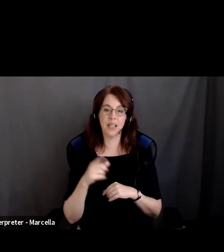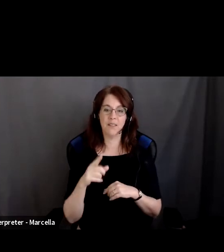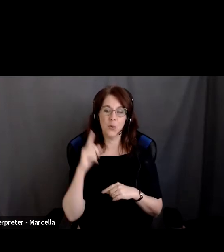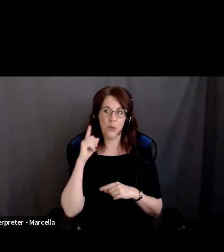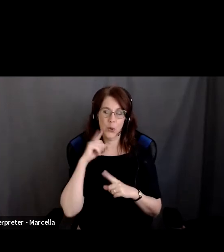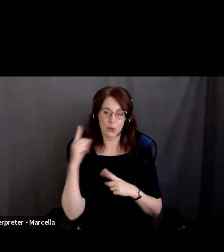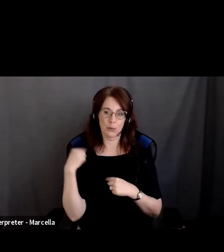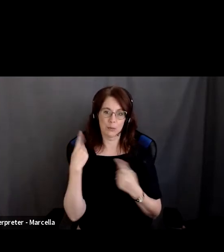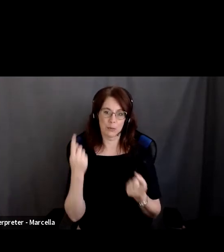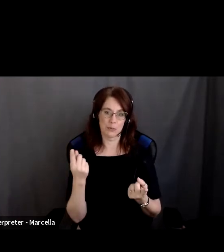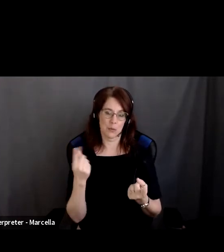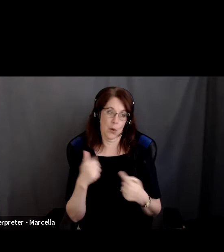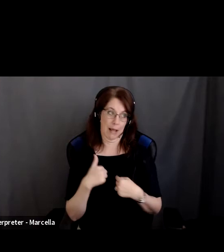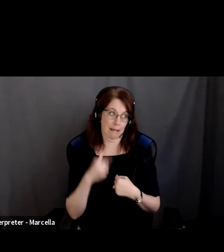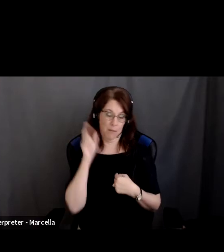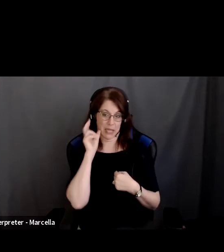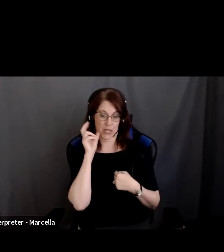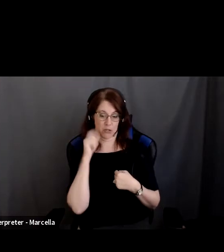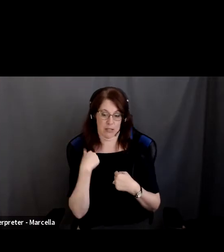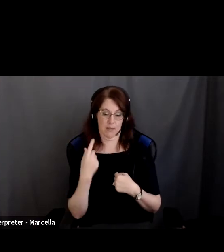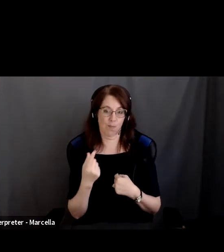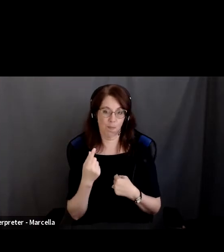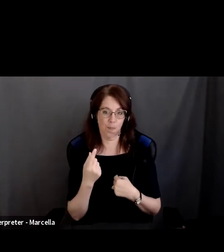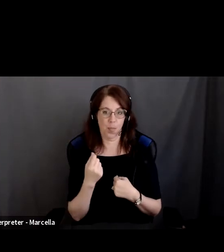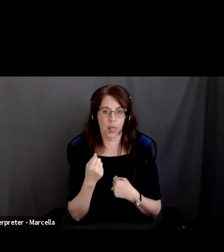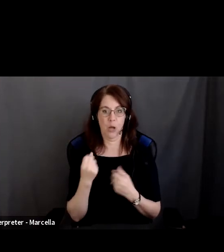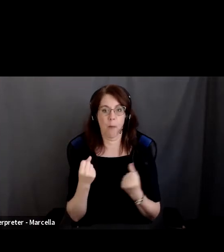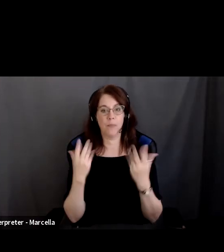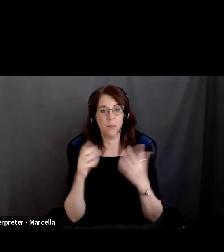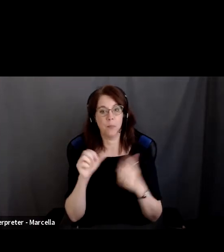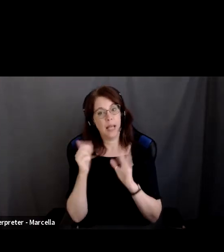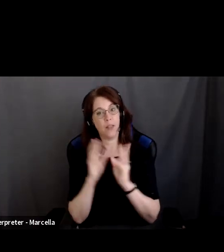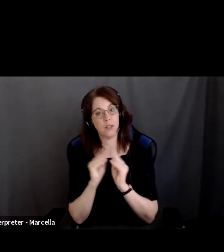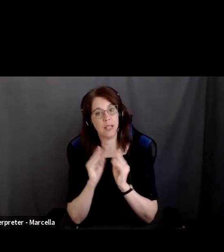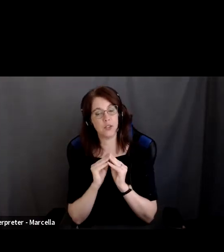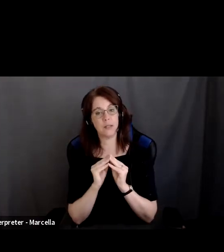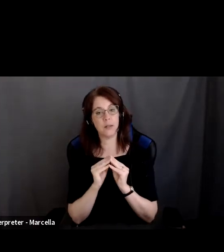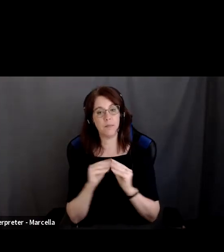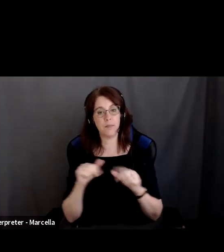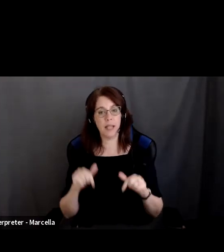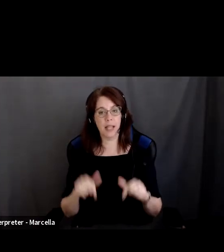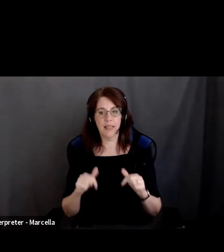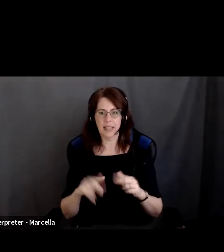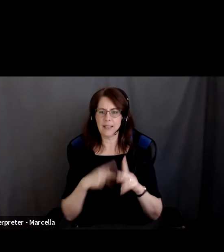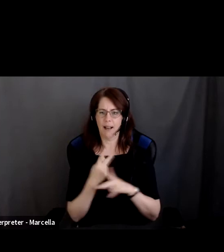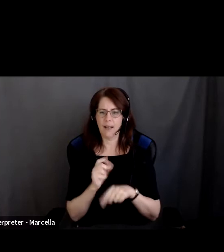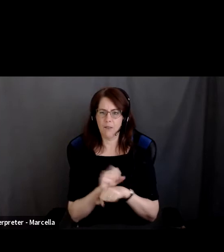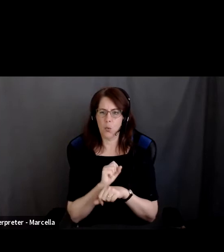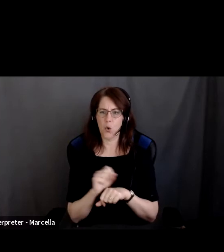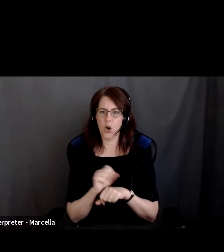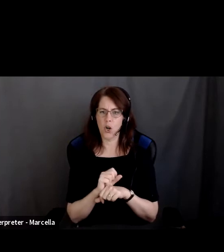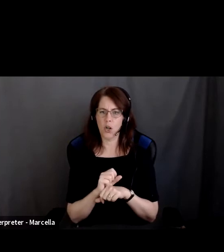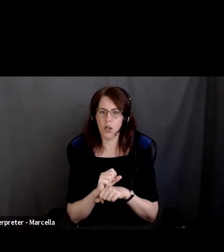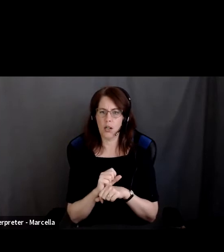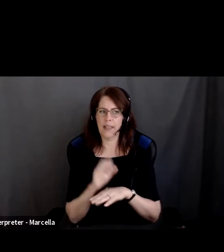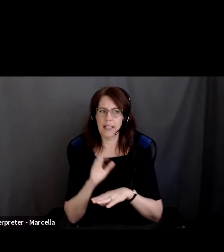probably, or at least I have, in many other sessions, this kind of work that's on the